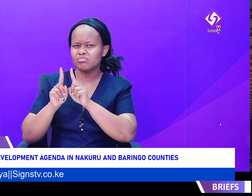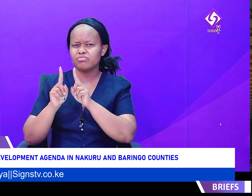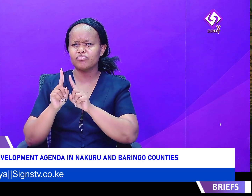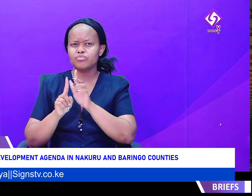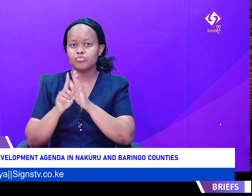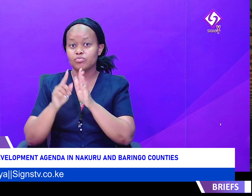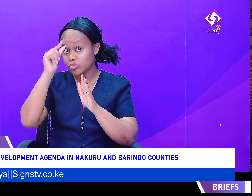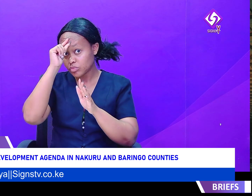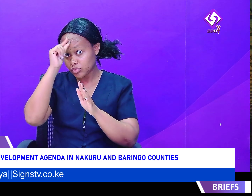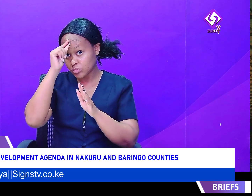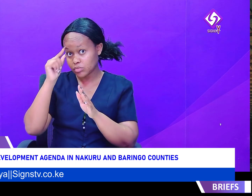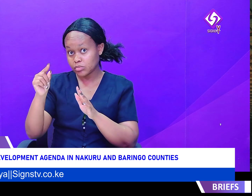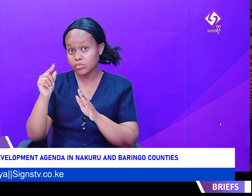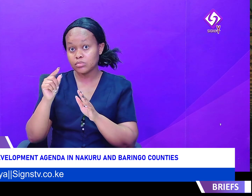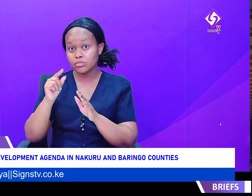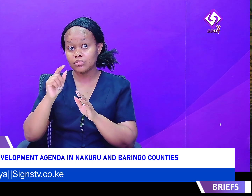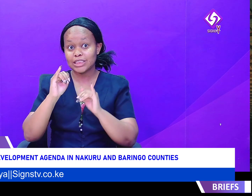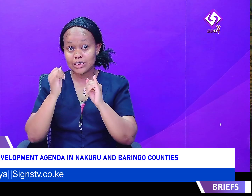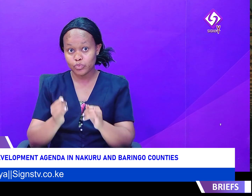his government's better.